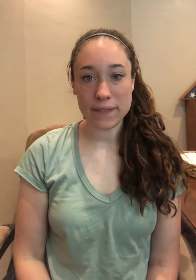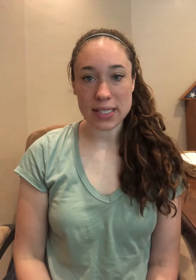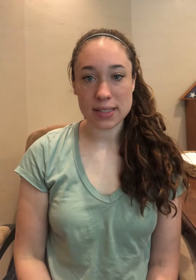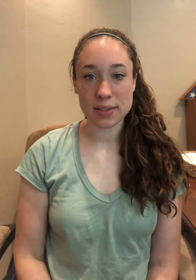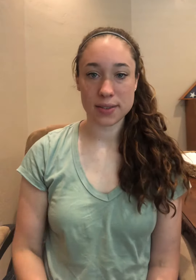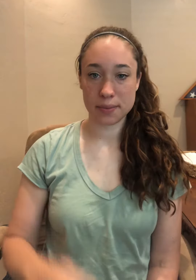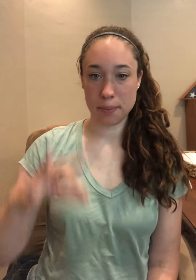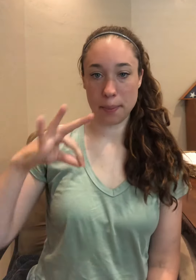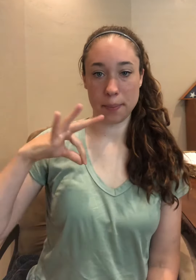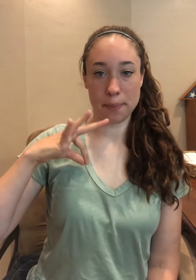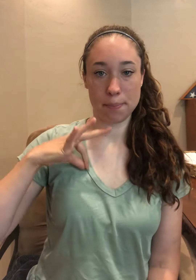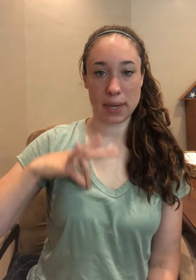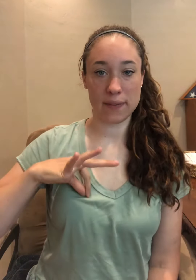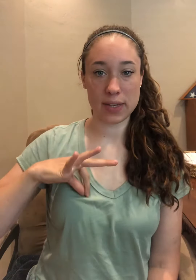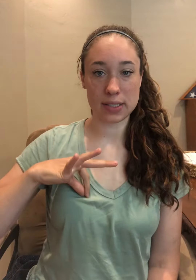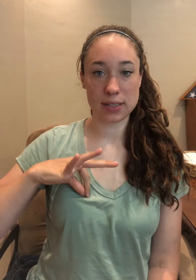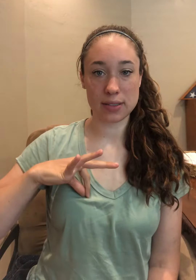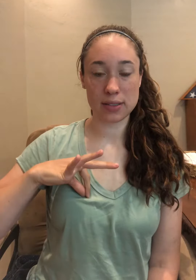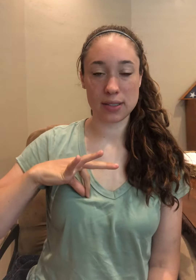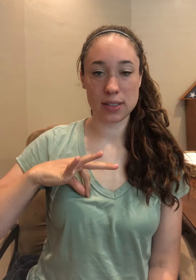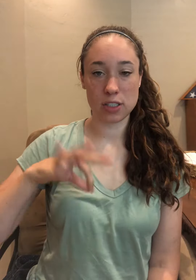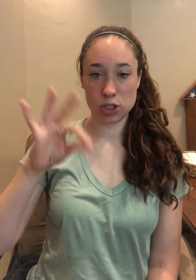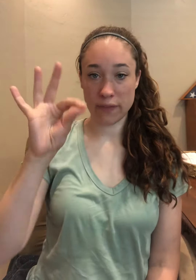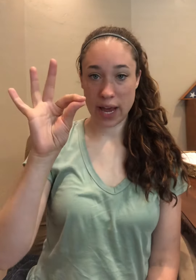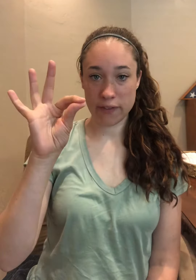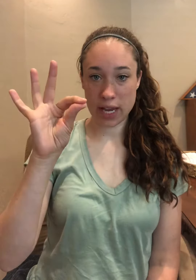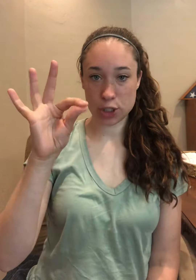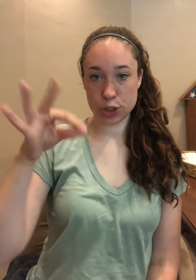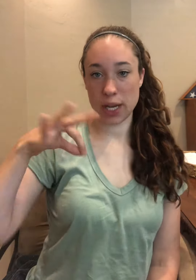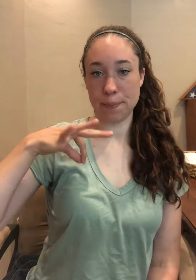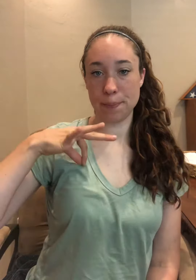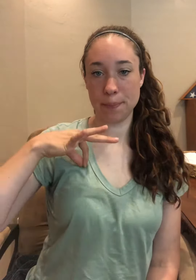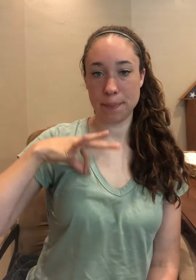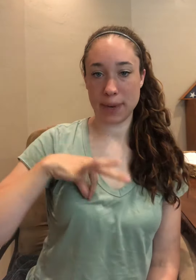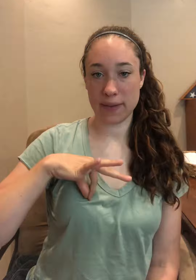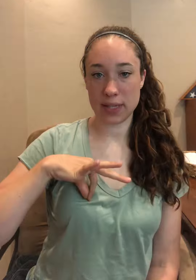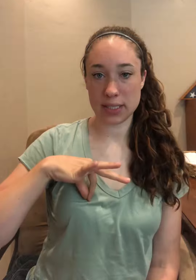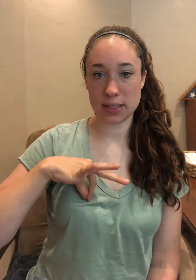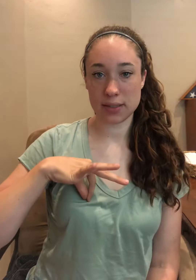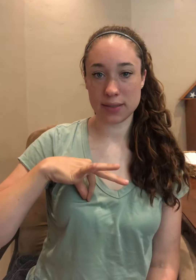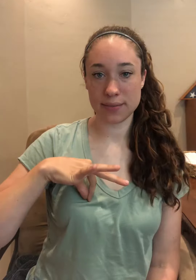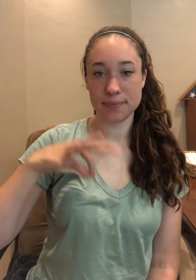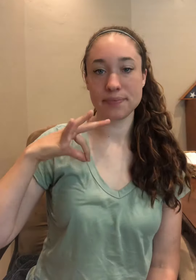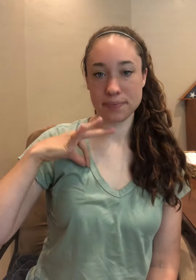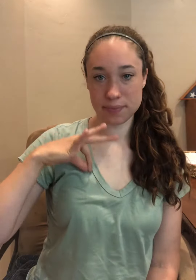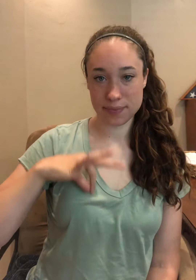Panepes. Panepes. The hand shape. Panepes.